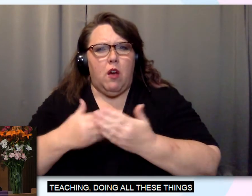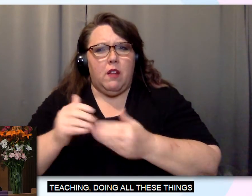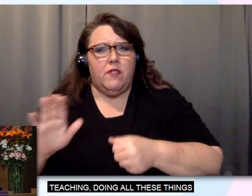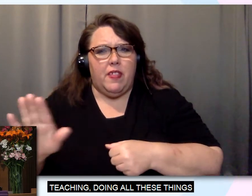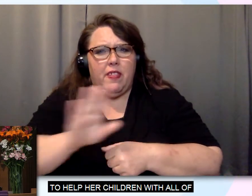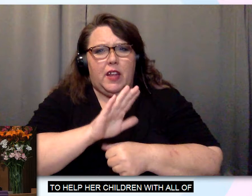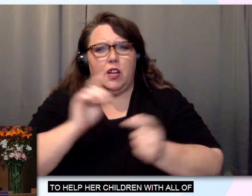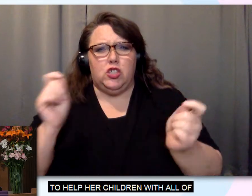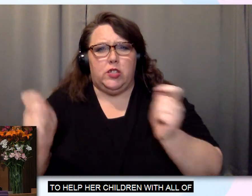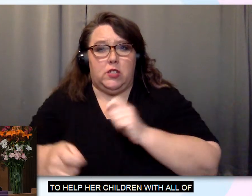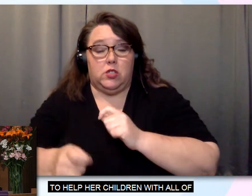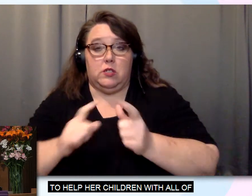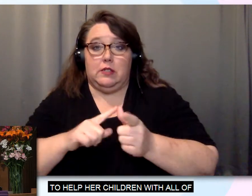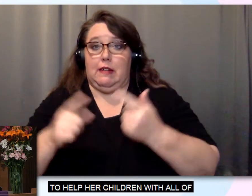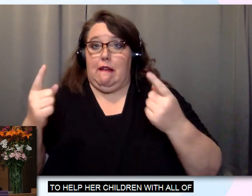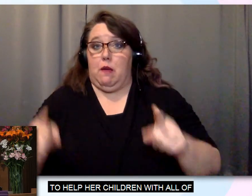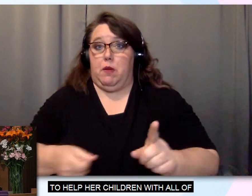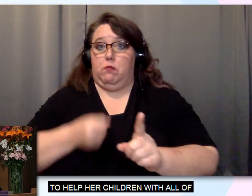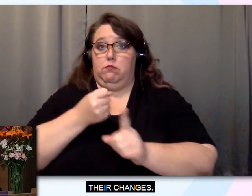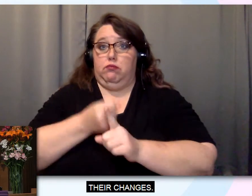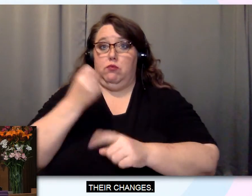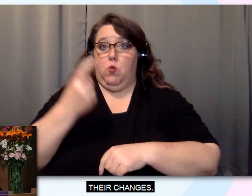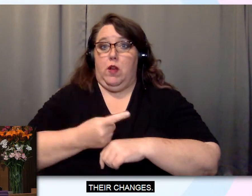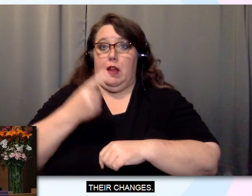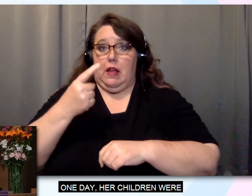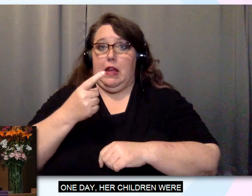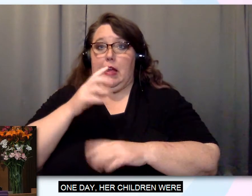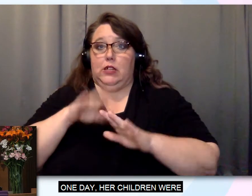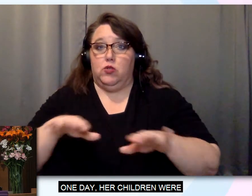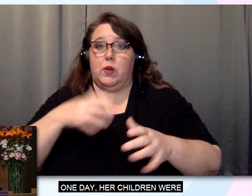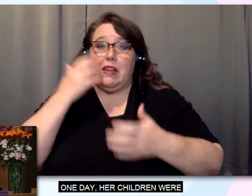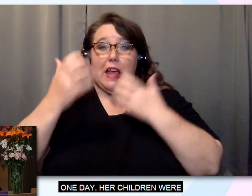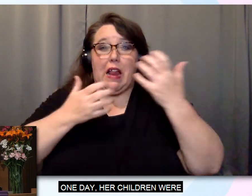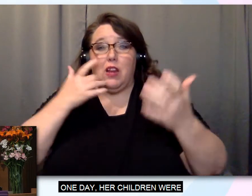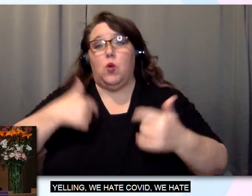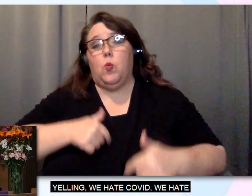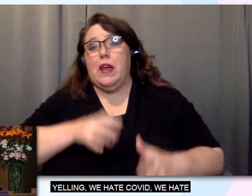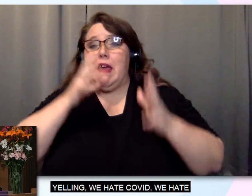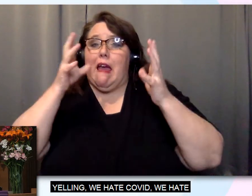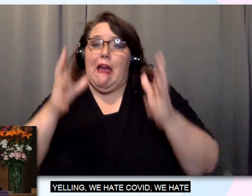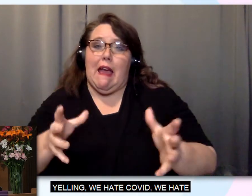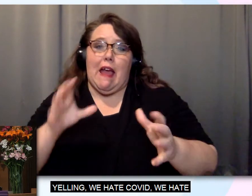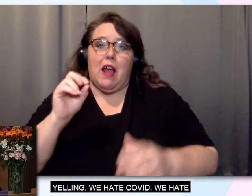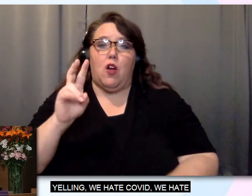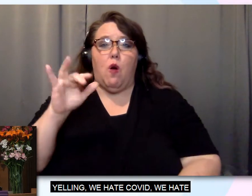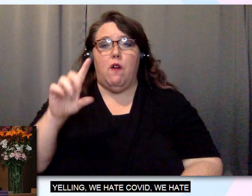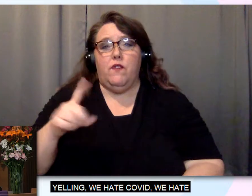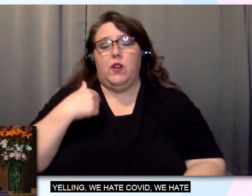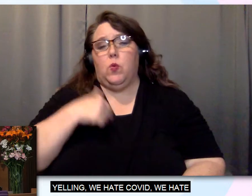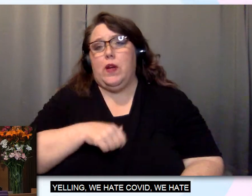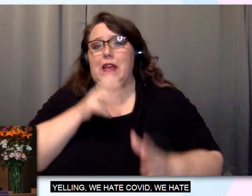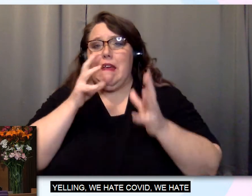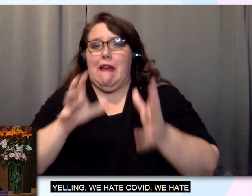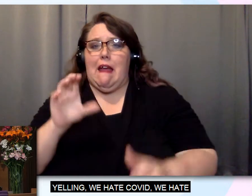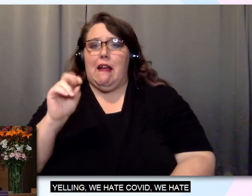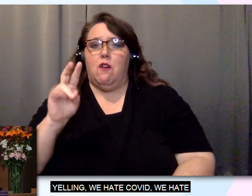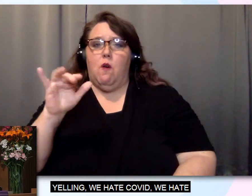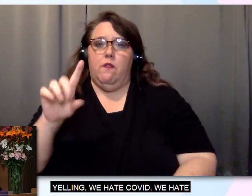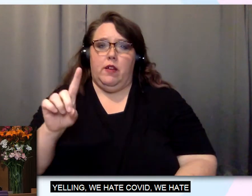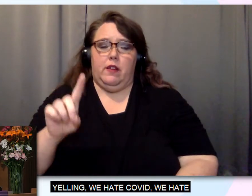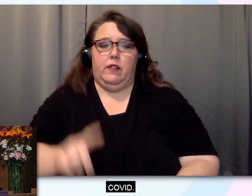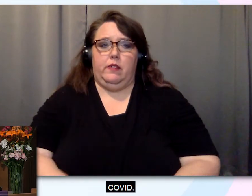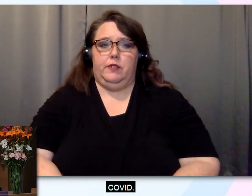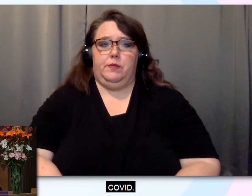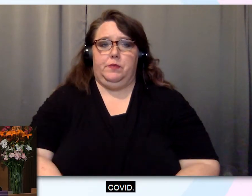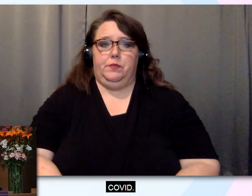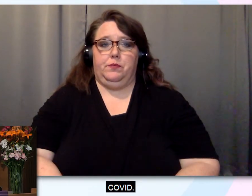her children with all of their changes. And then one day, her children were yelling, "We hate COVID. We hate